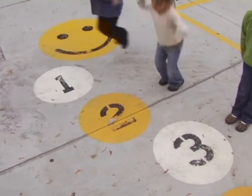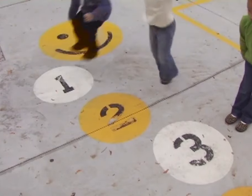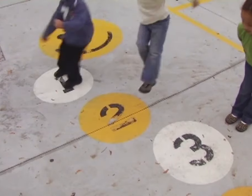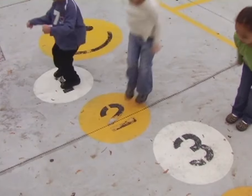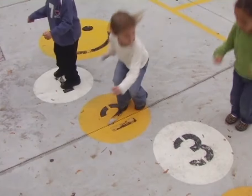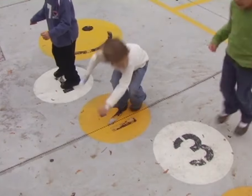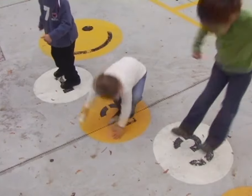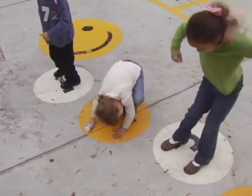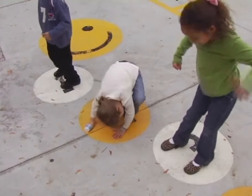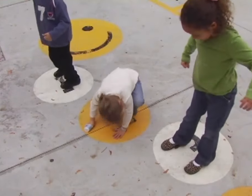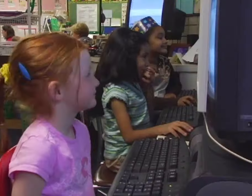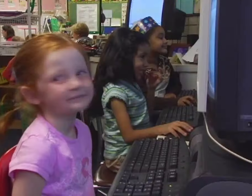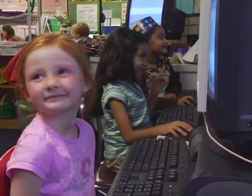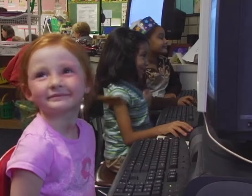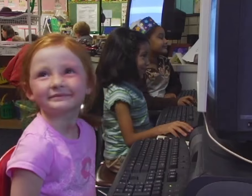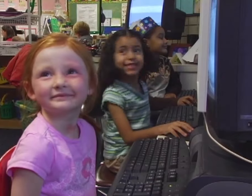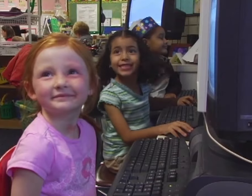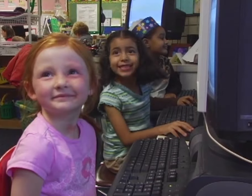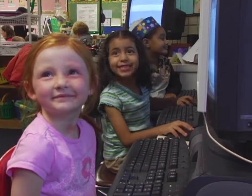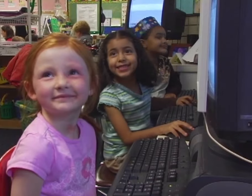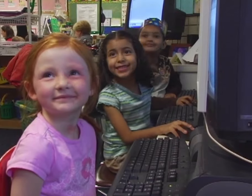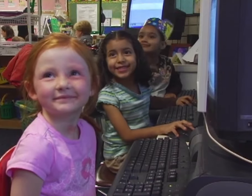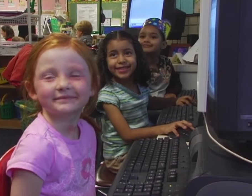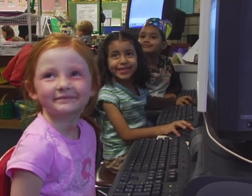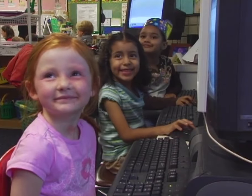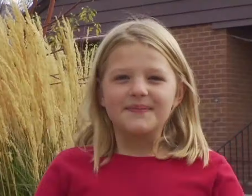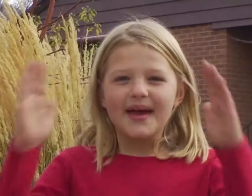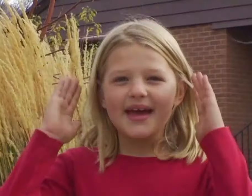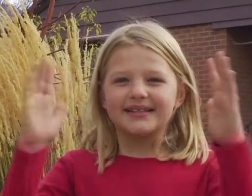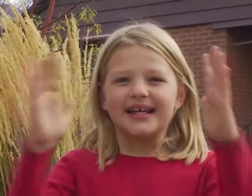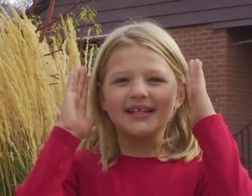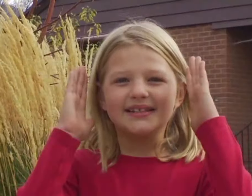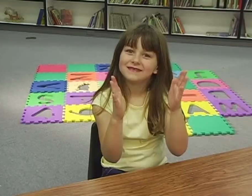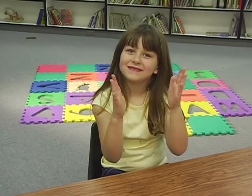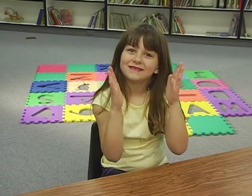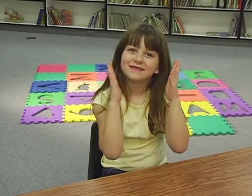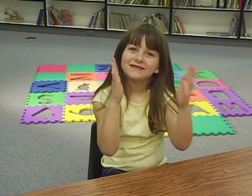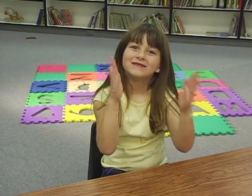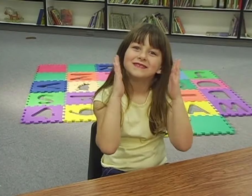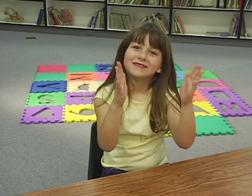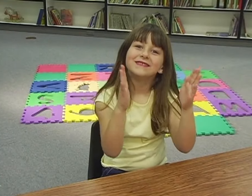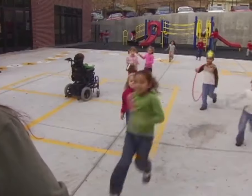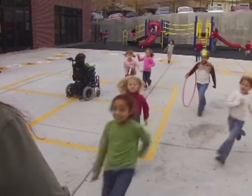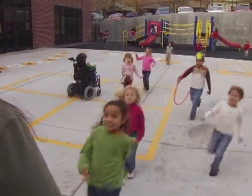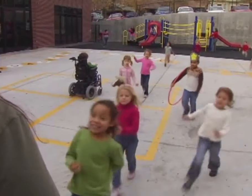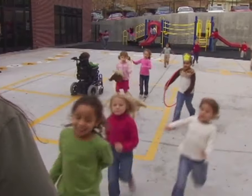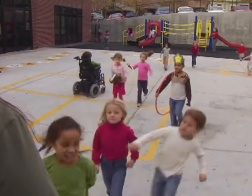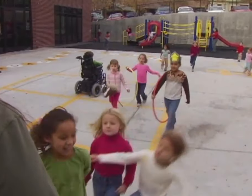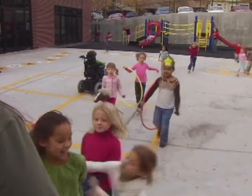Welcome to school, let's all line up. It's time to pay attention. Time to pay attention. Welcome to